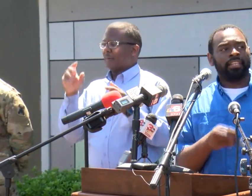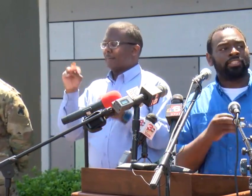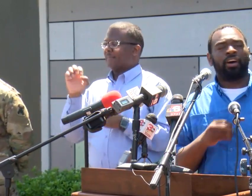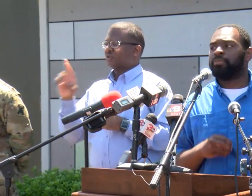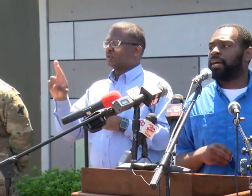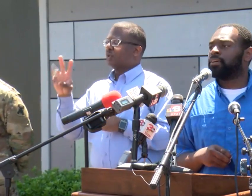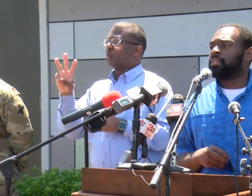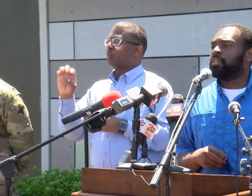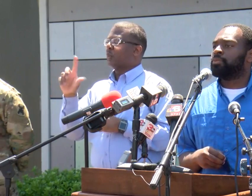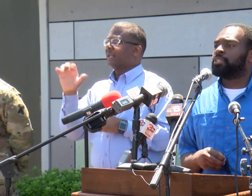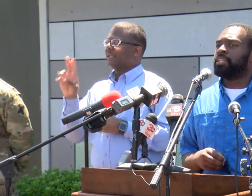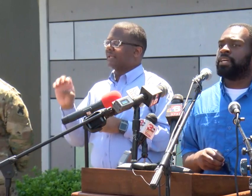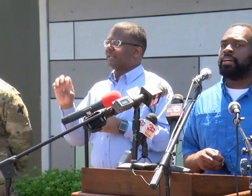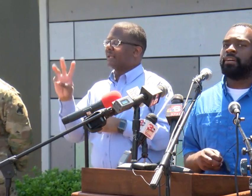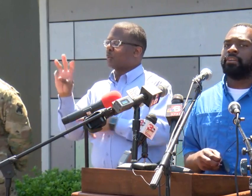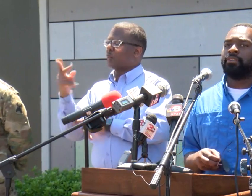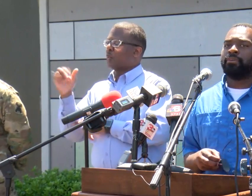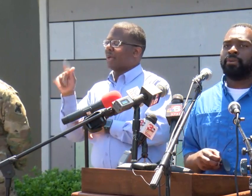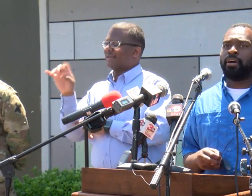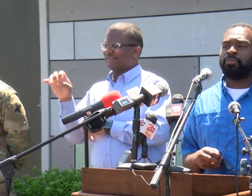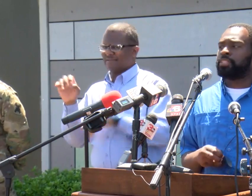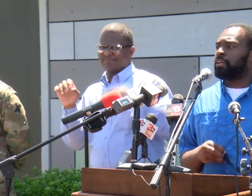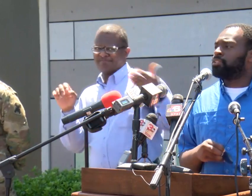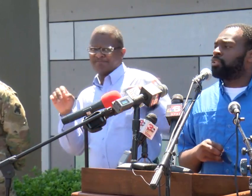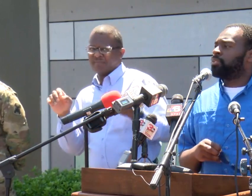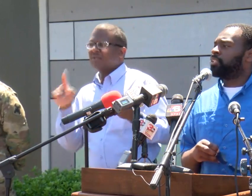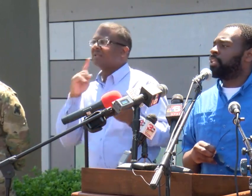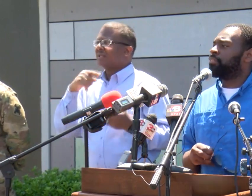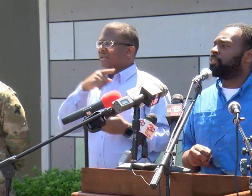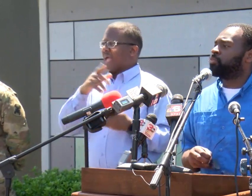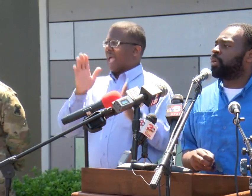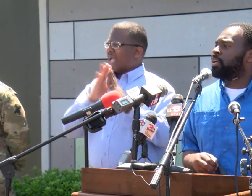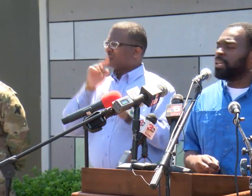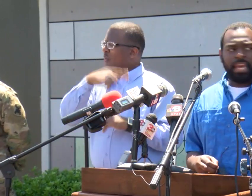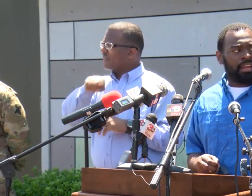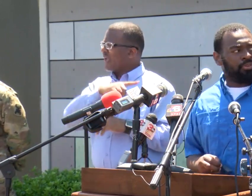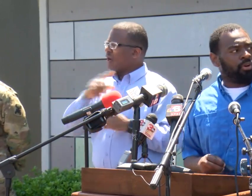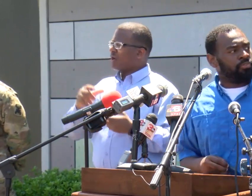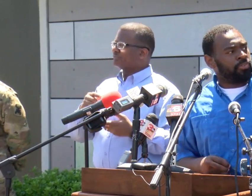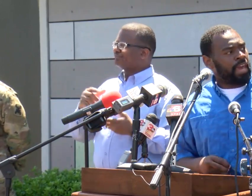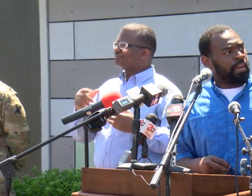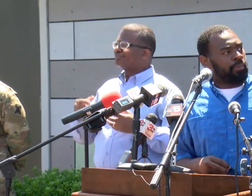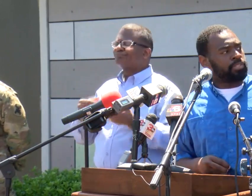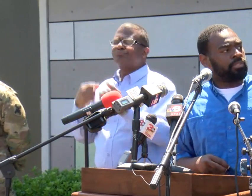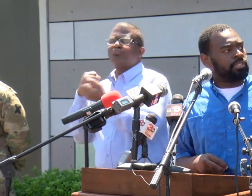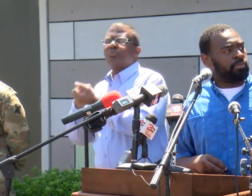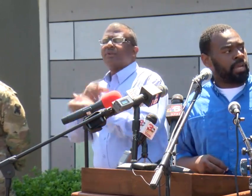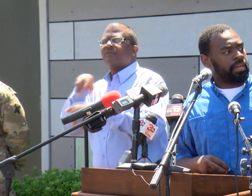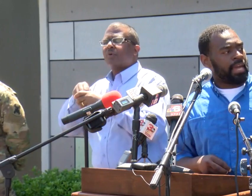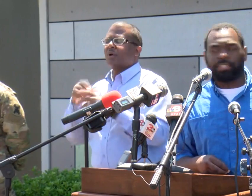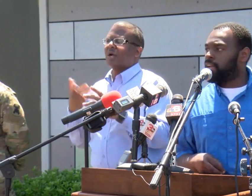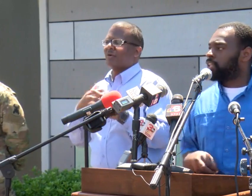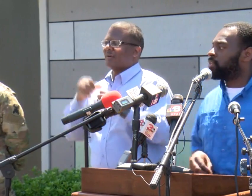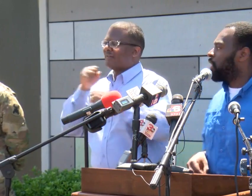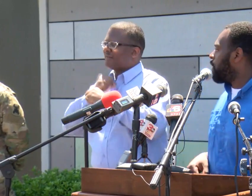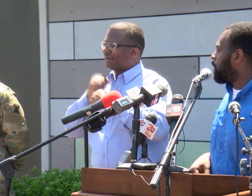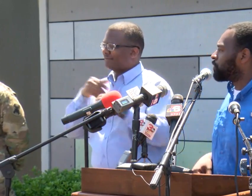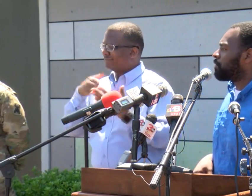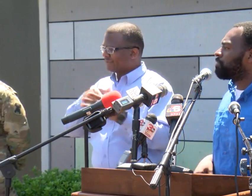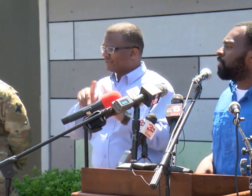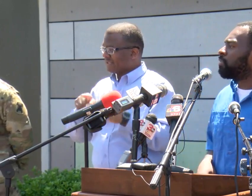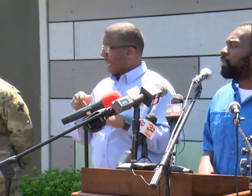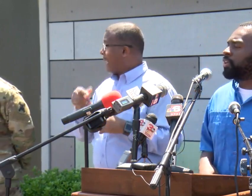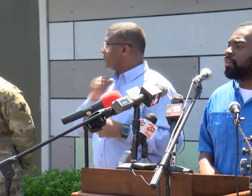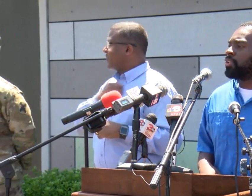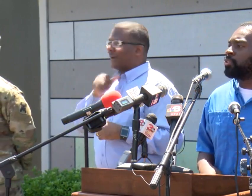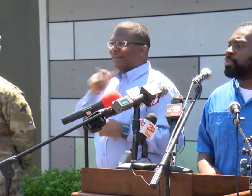to kind of just talk about what the what they're contributing to the effort as well. And I don't know if we've had an opportunity to recognize our National Guard. I was